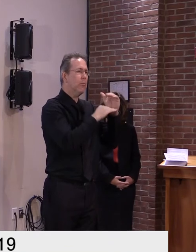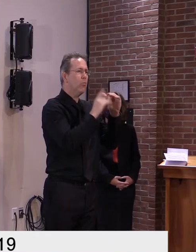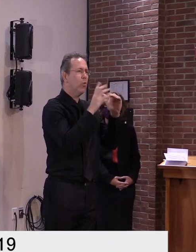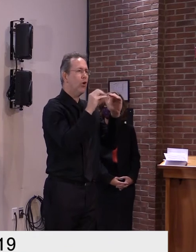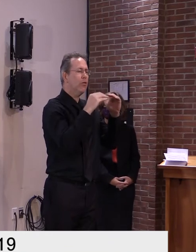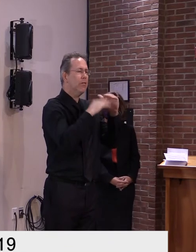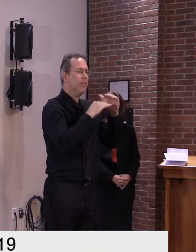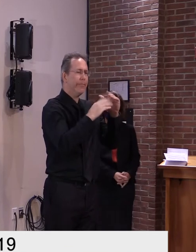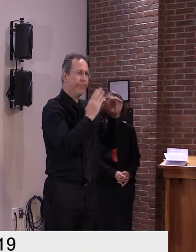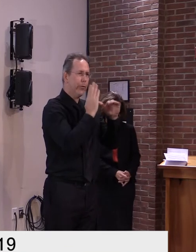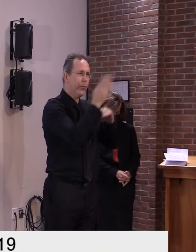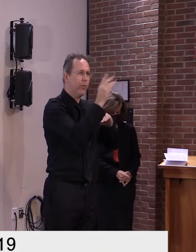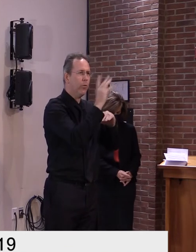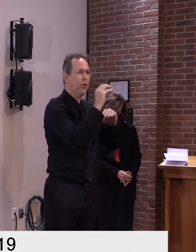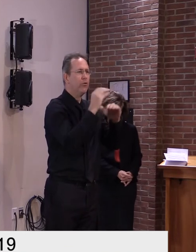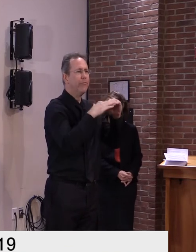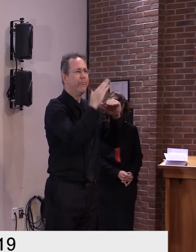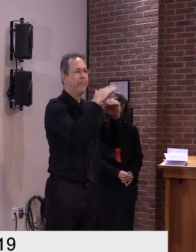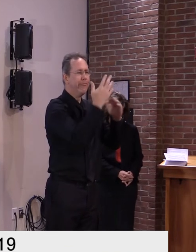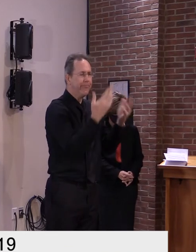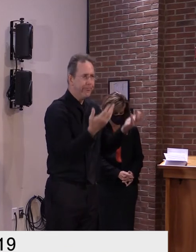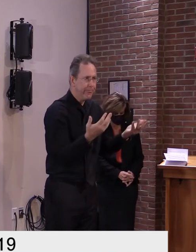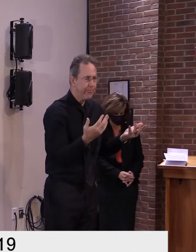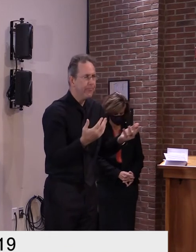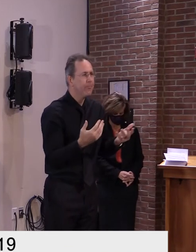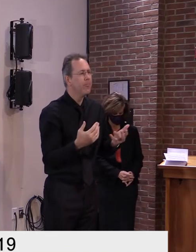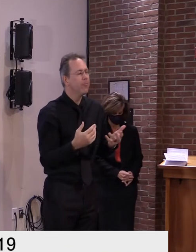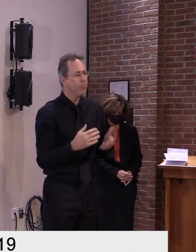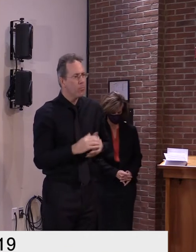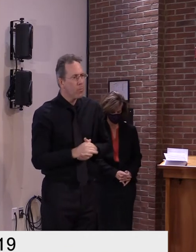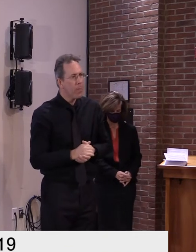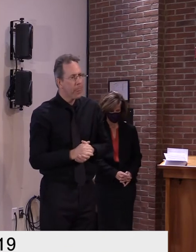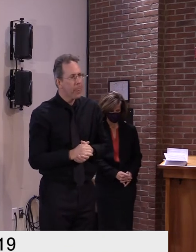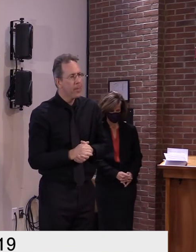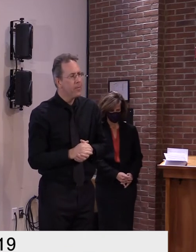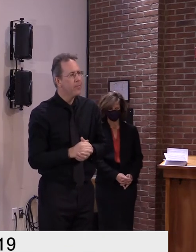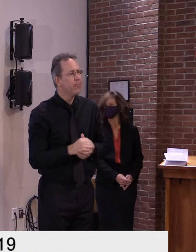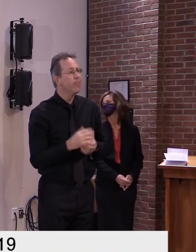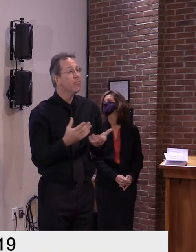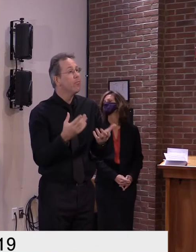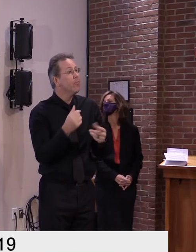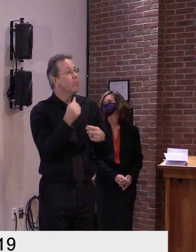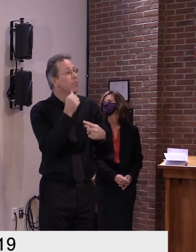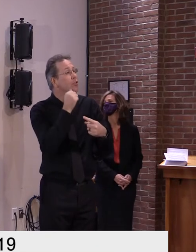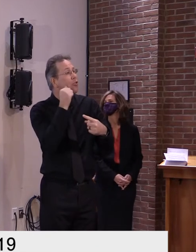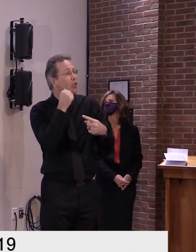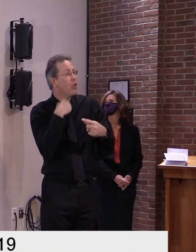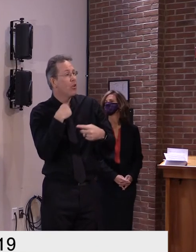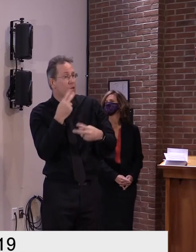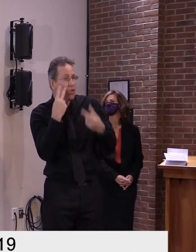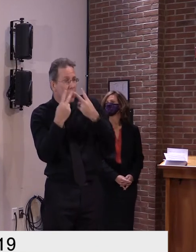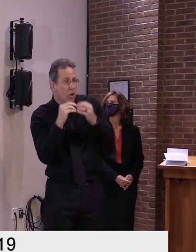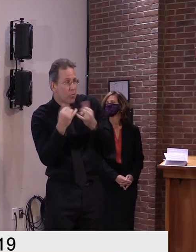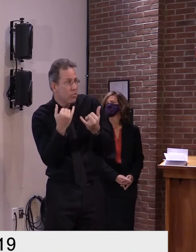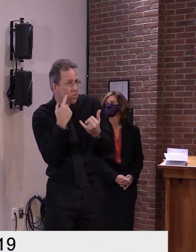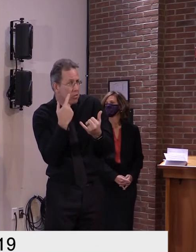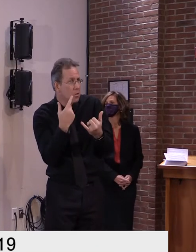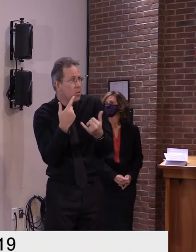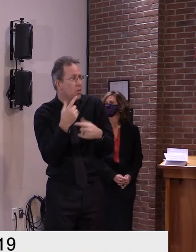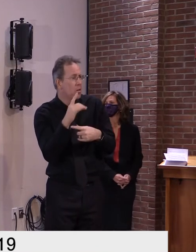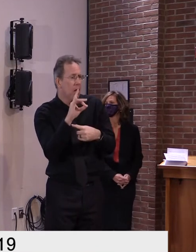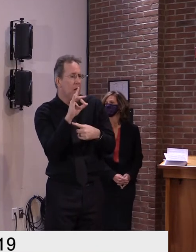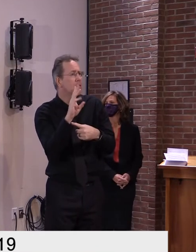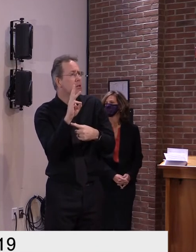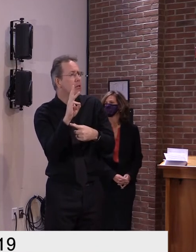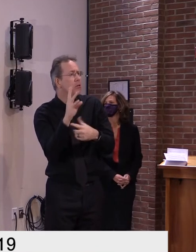the following day. So yesterday, again, we saw that they came down to around 86.